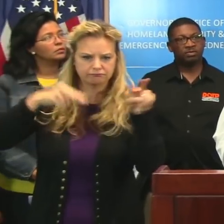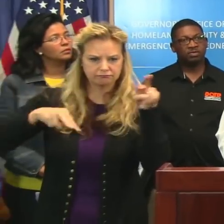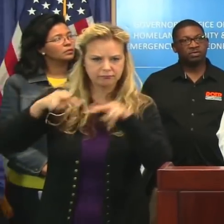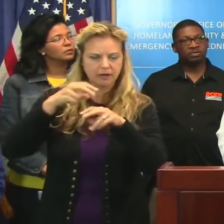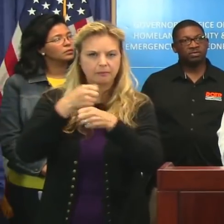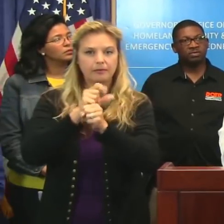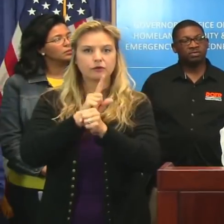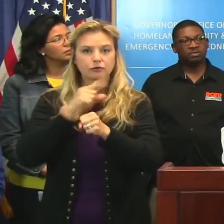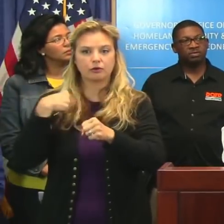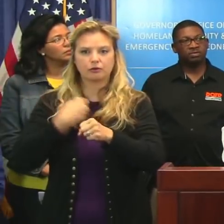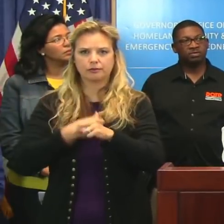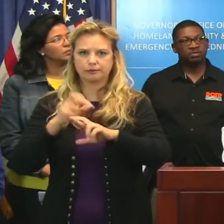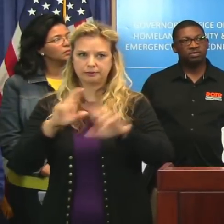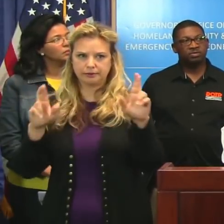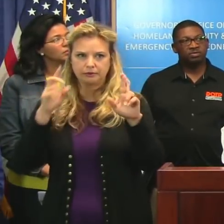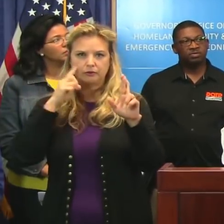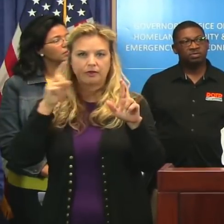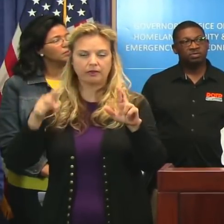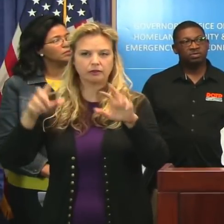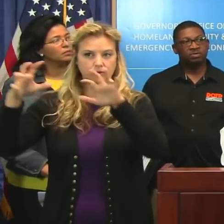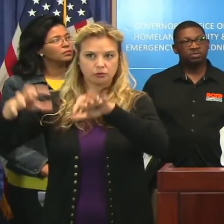for this storm system.